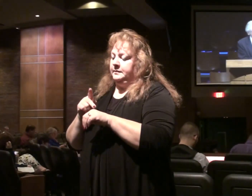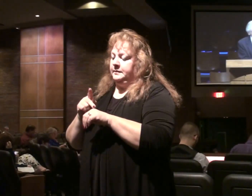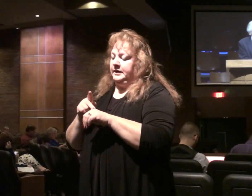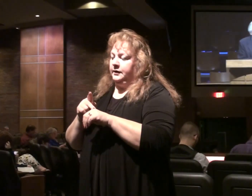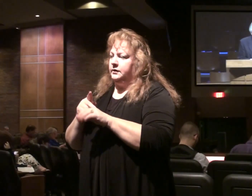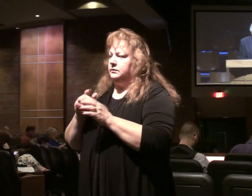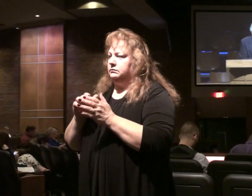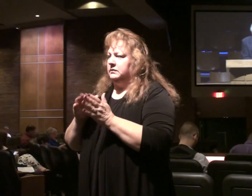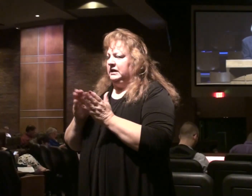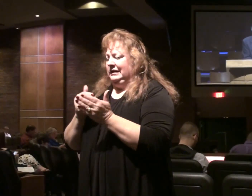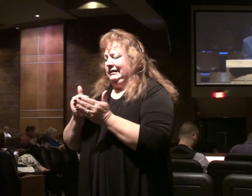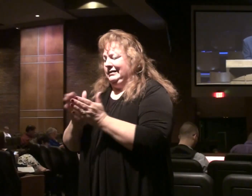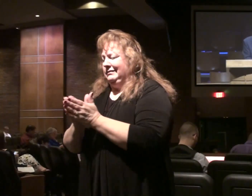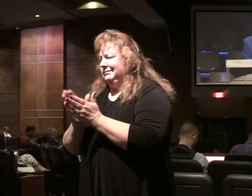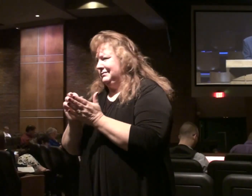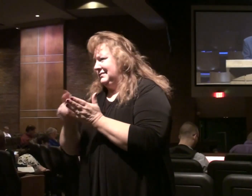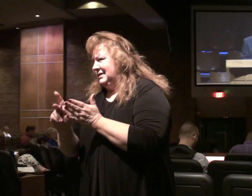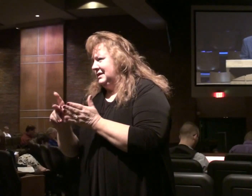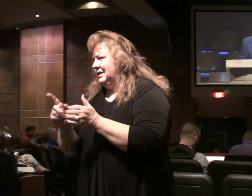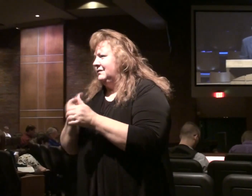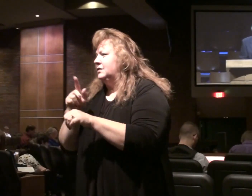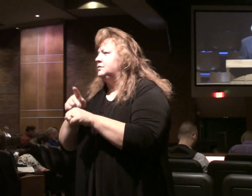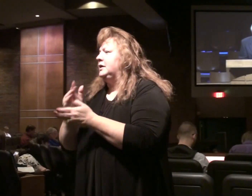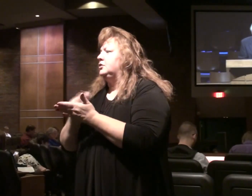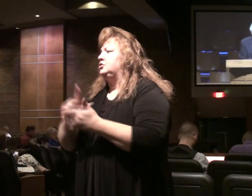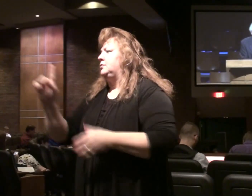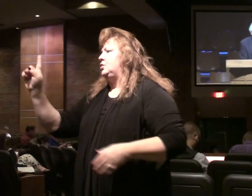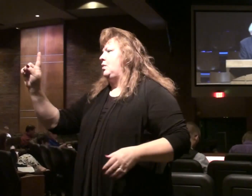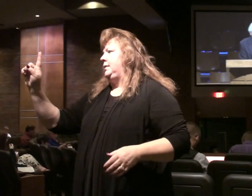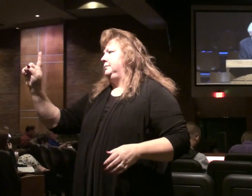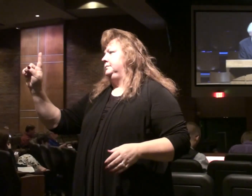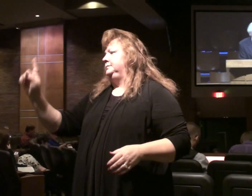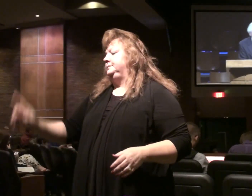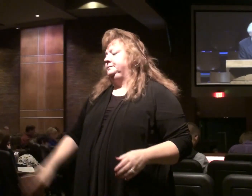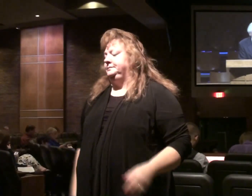couple pages. We're in 1 Peter chapter 1.